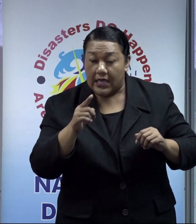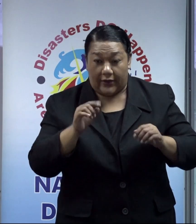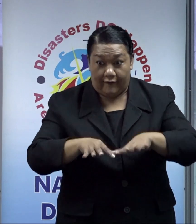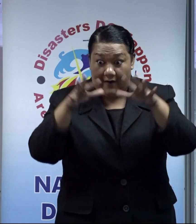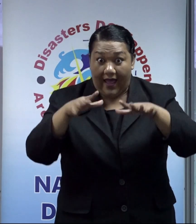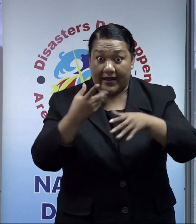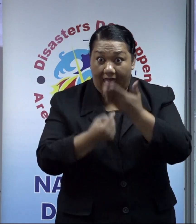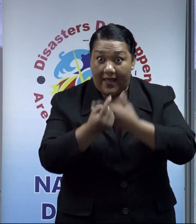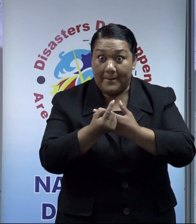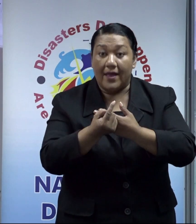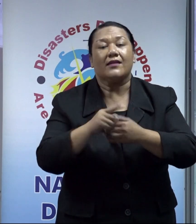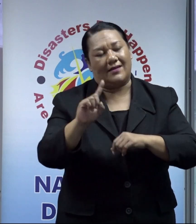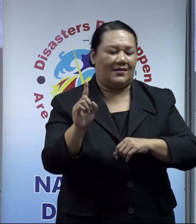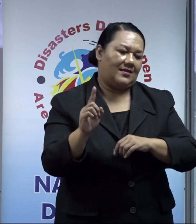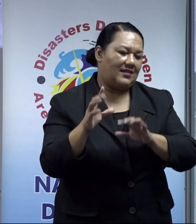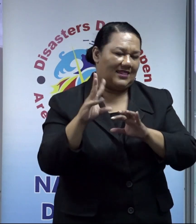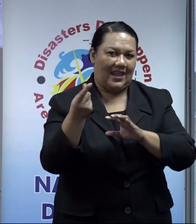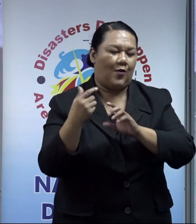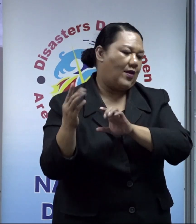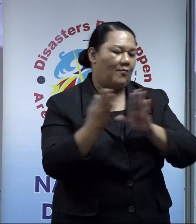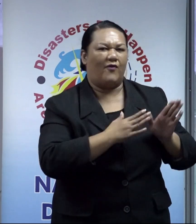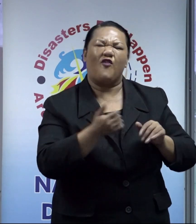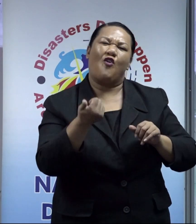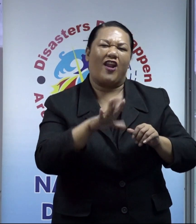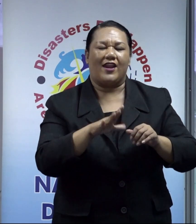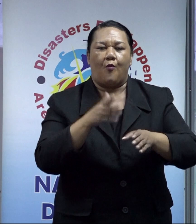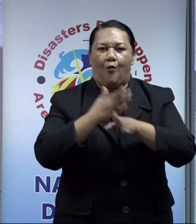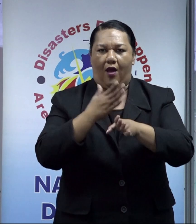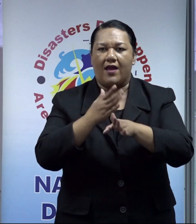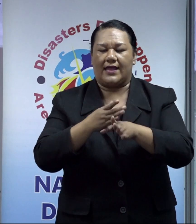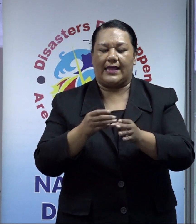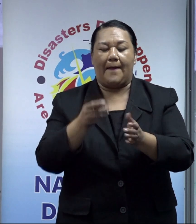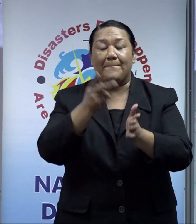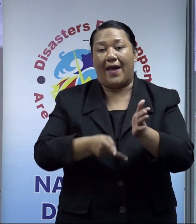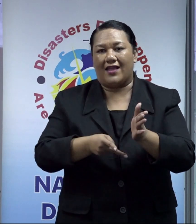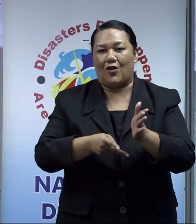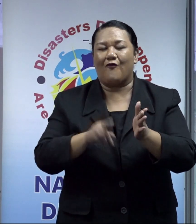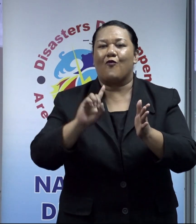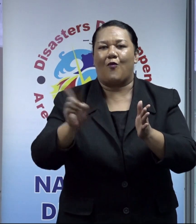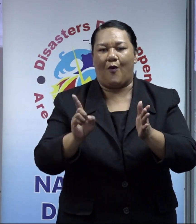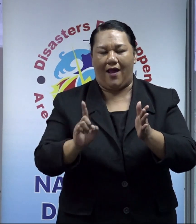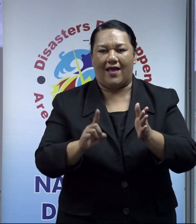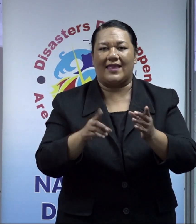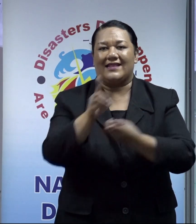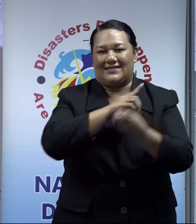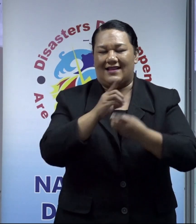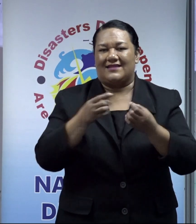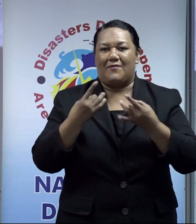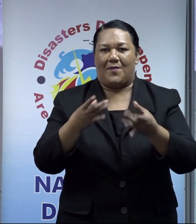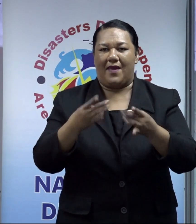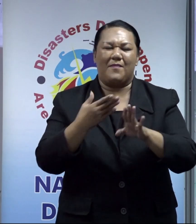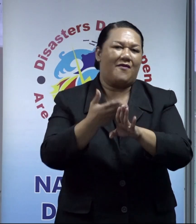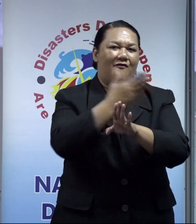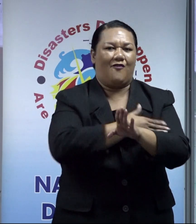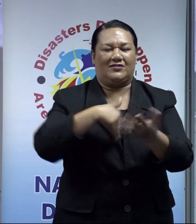Bar. These are measures that worked on as part of our disaster preparedness prior to the cyclone season. So these measures will kick in